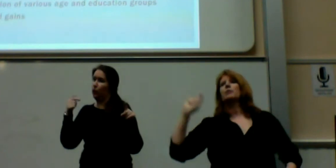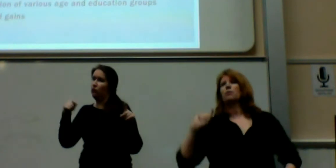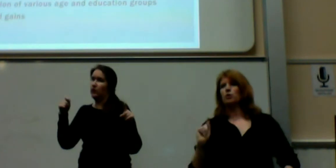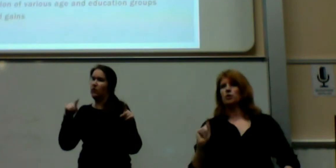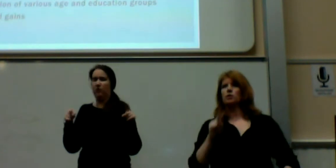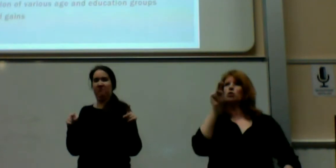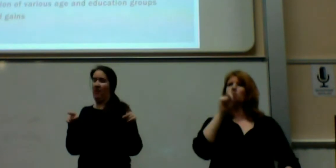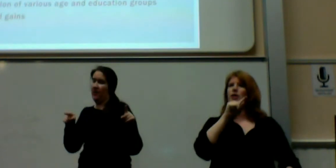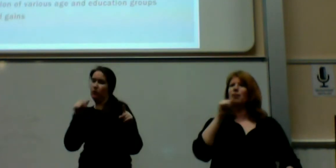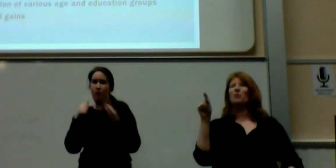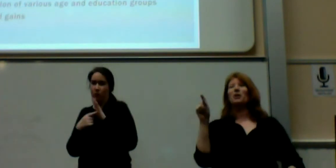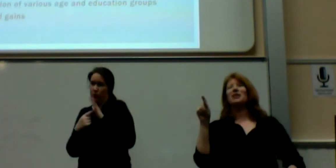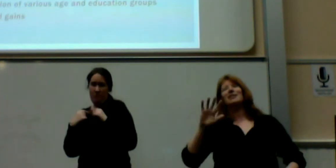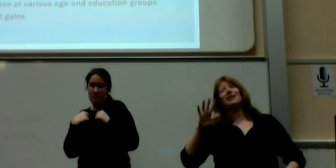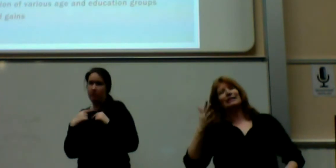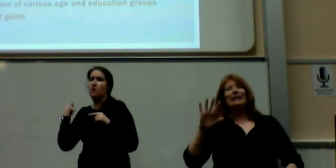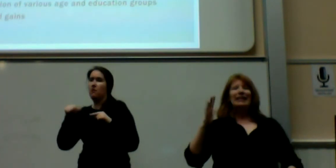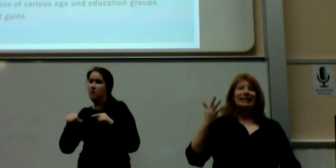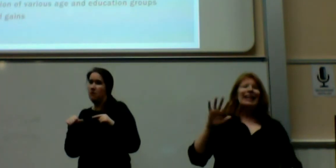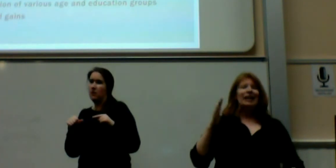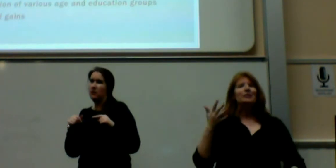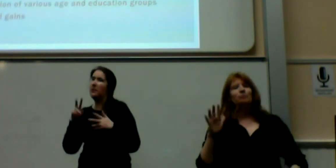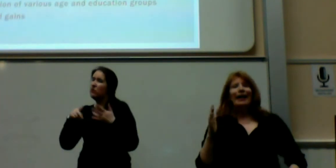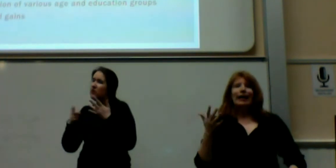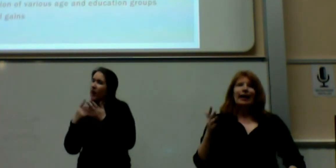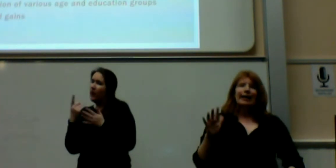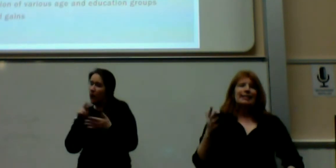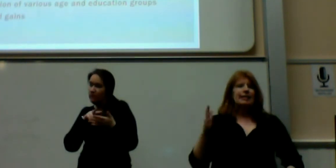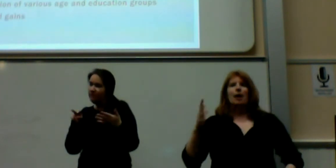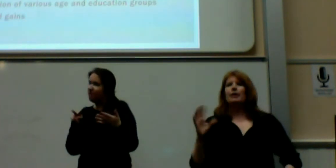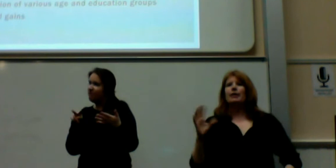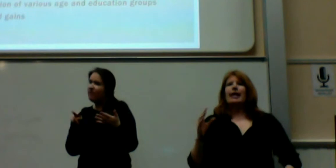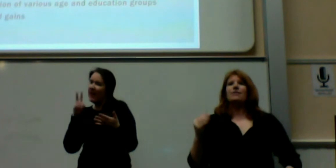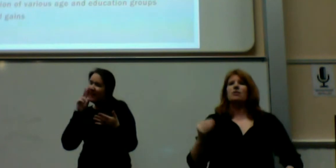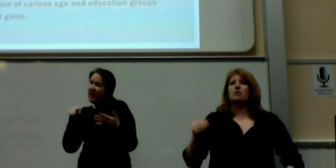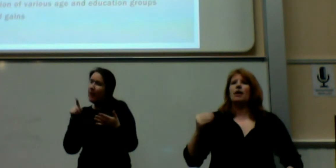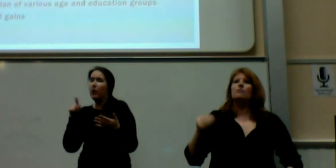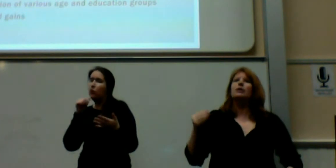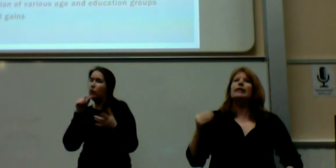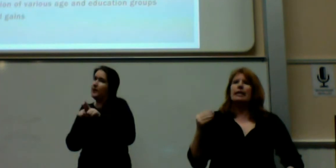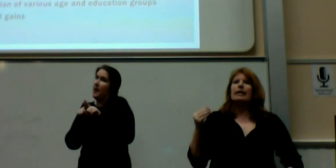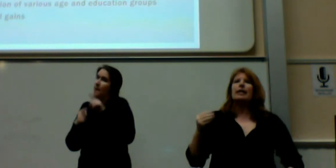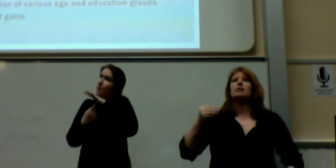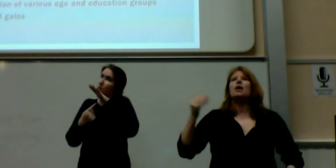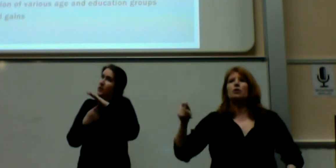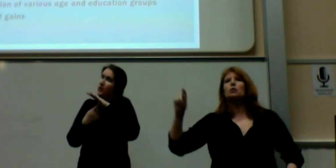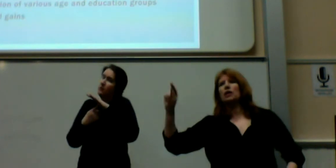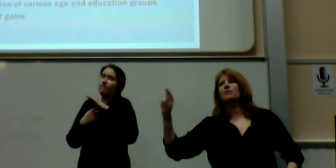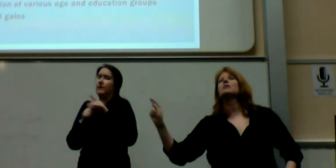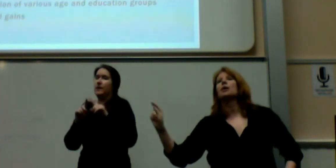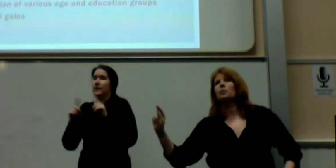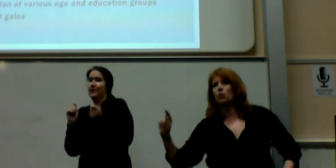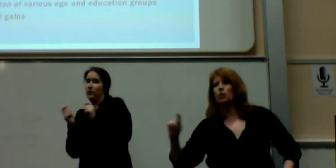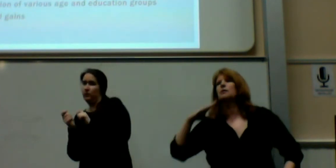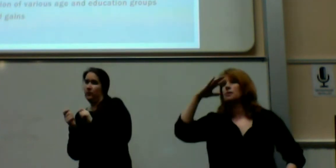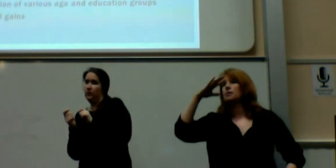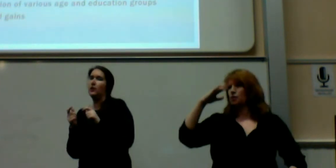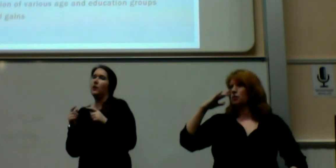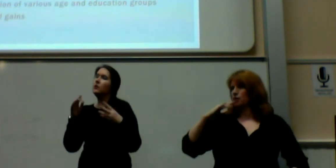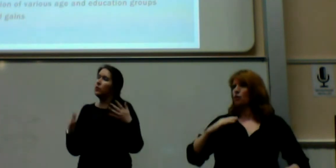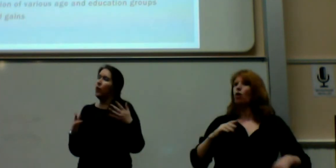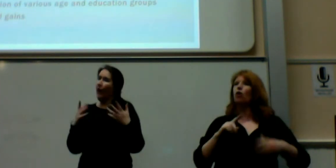that's great importance. And then you'll read another one and you'll say, eh, I can see that, but it doesn't have the same validity as the other, so I'll give it some